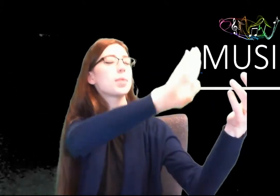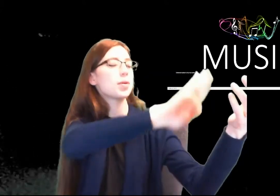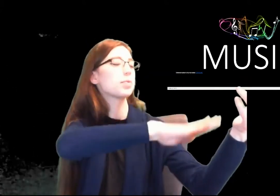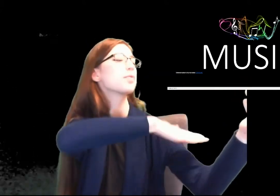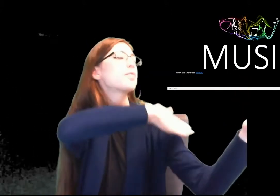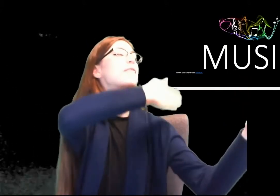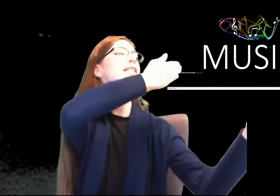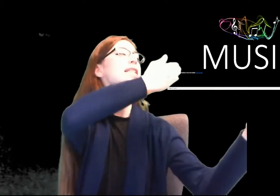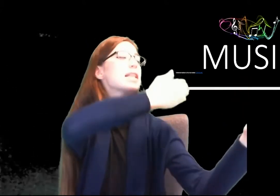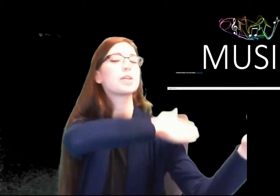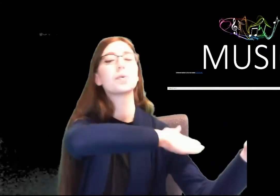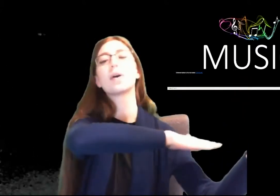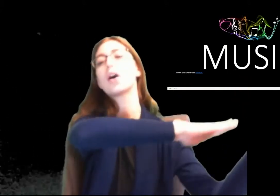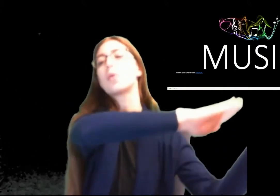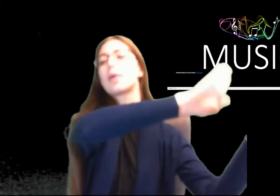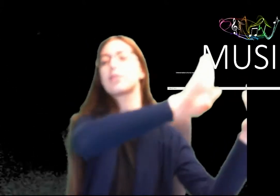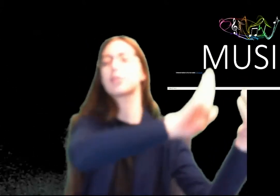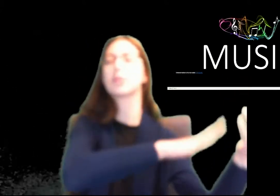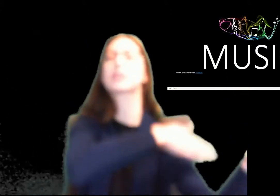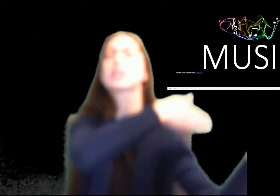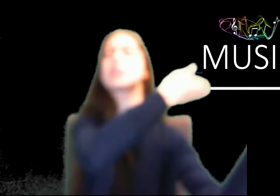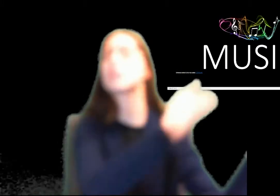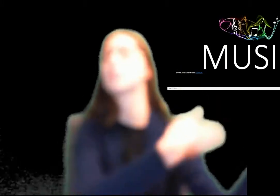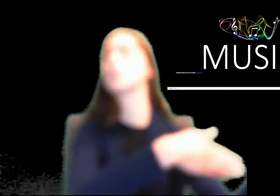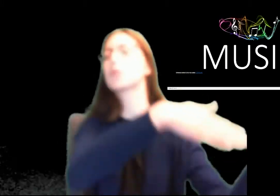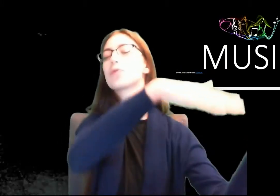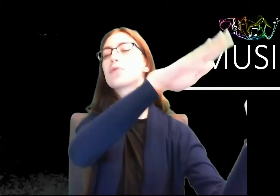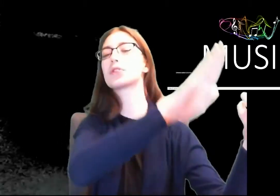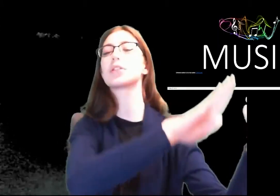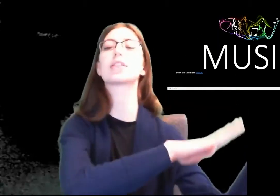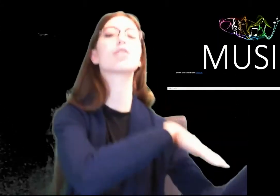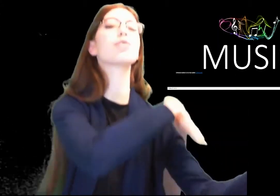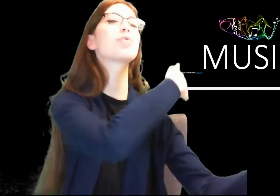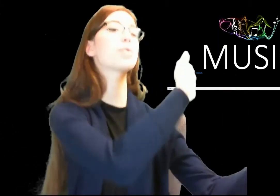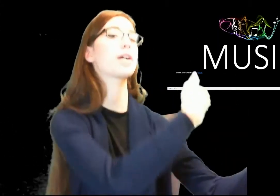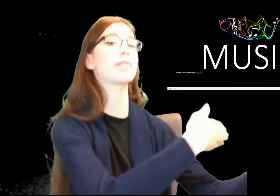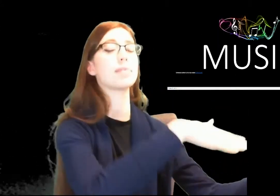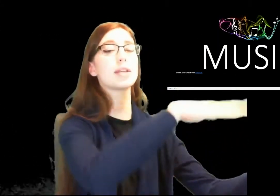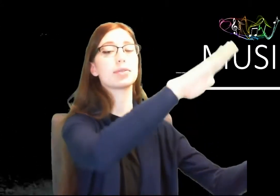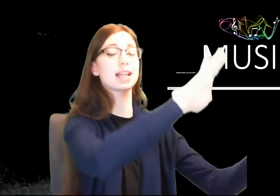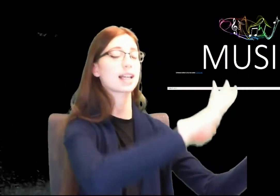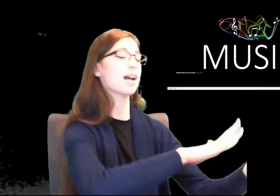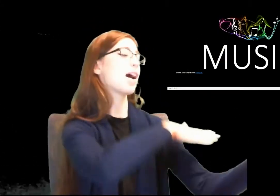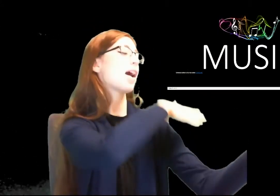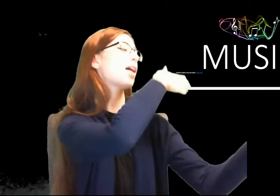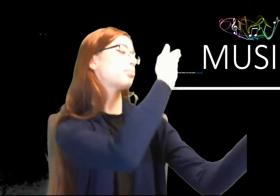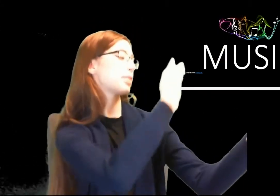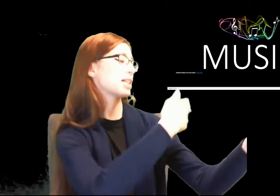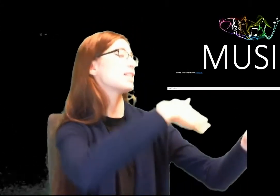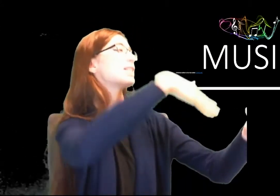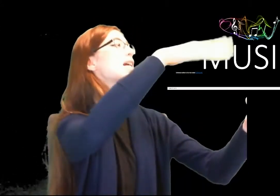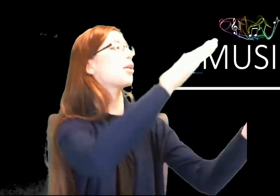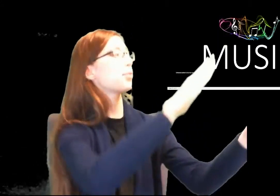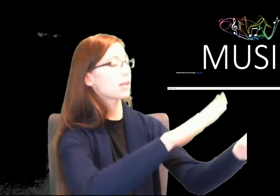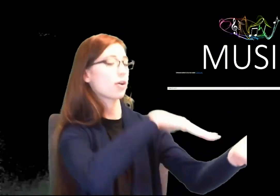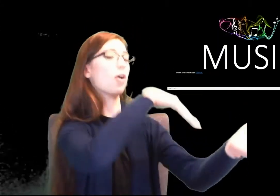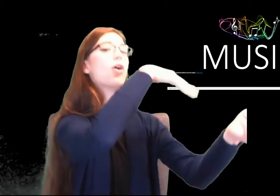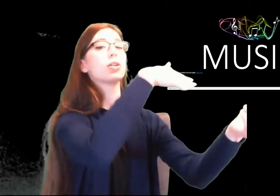you, facing you, away from you. It's just going to move to the tune of the music, up and down and all over